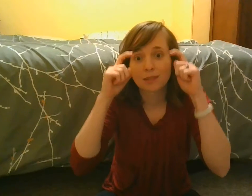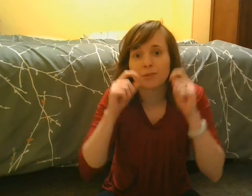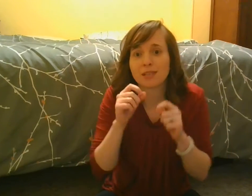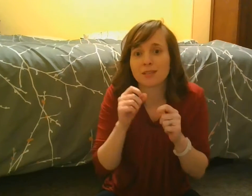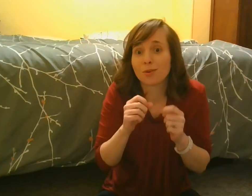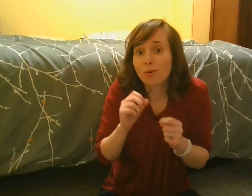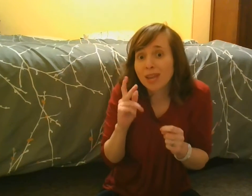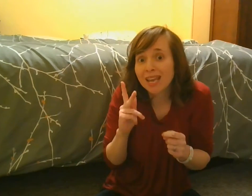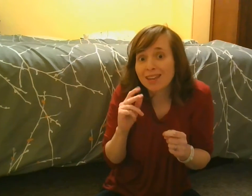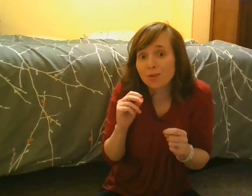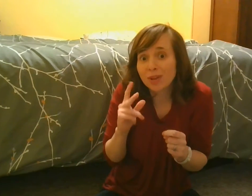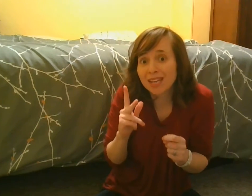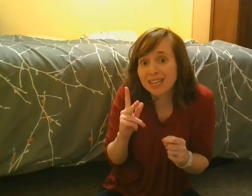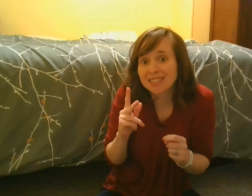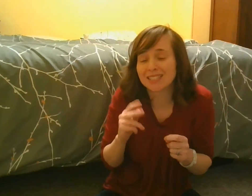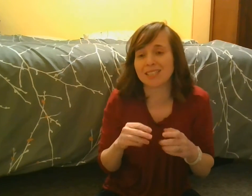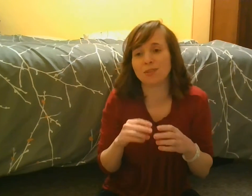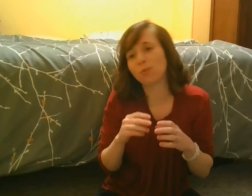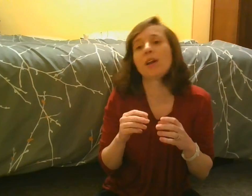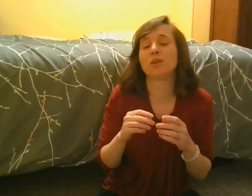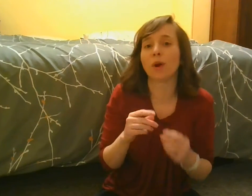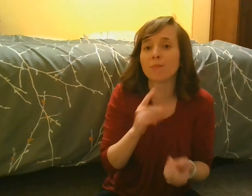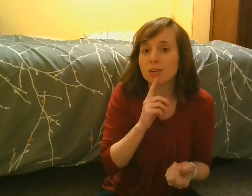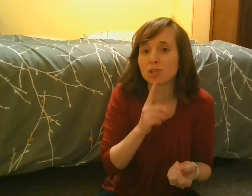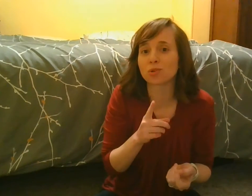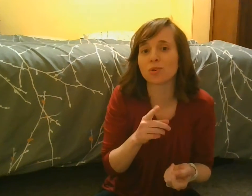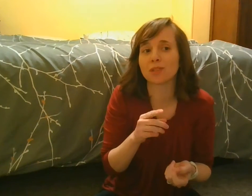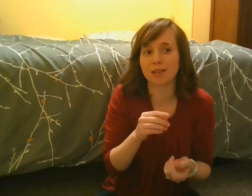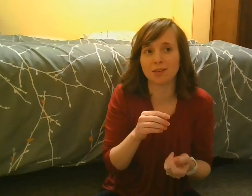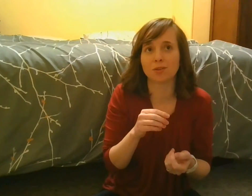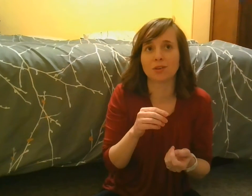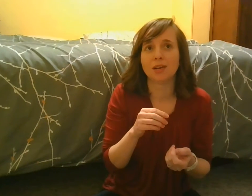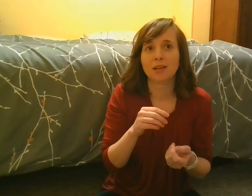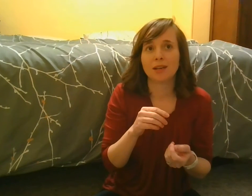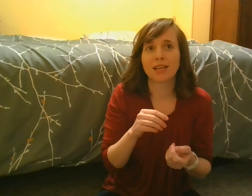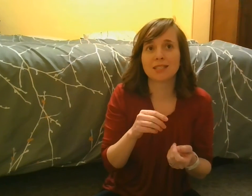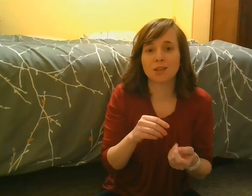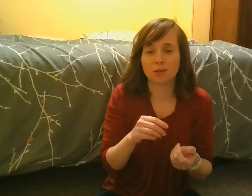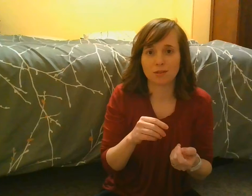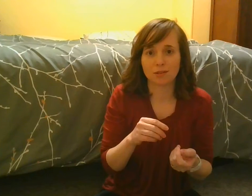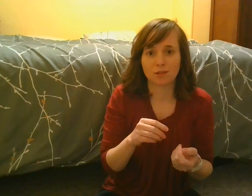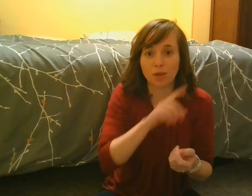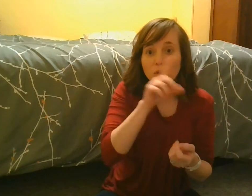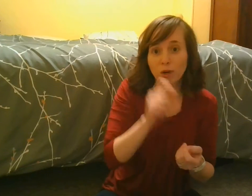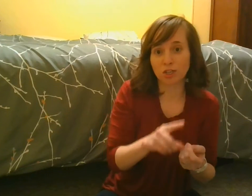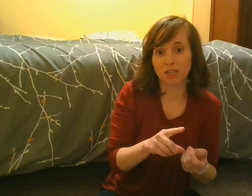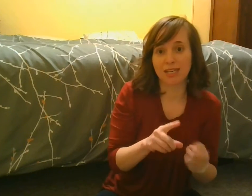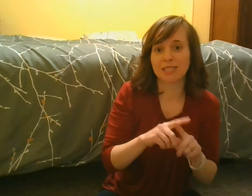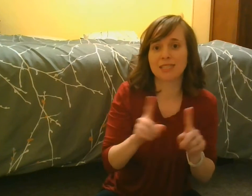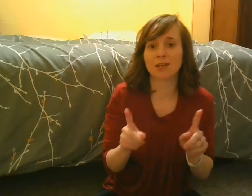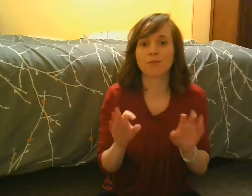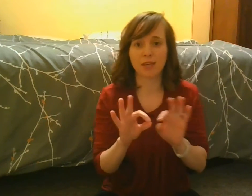like, okay, like you want to make sure that you're asking a question instead of like